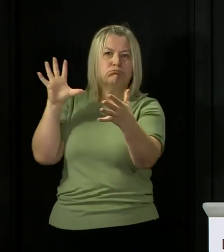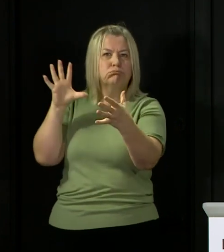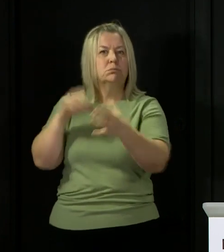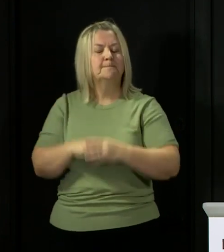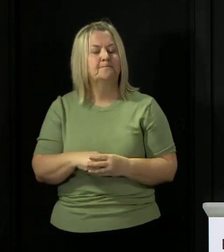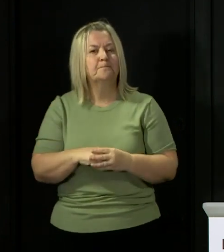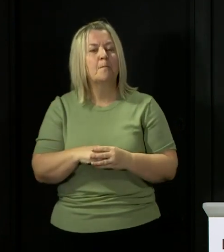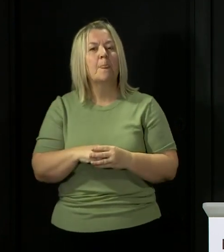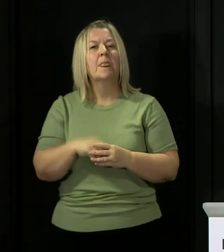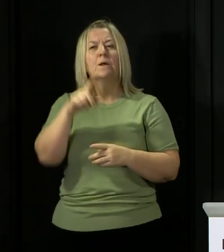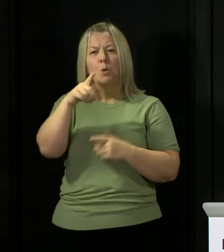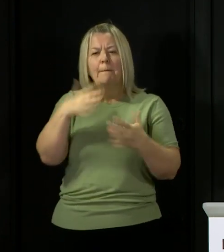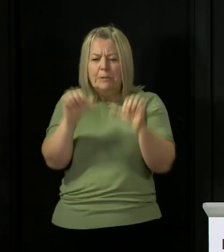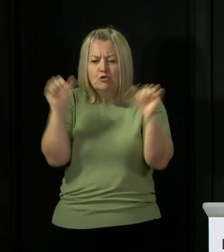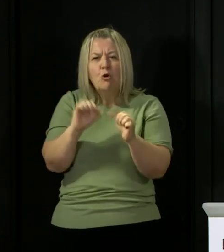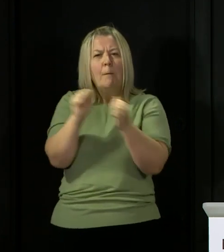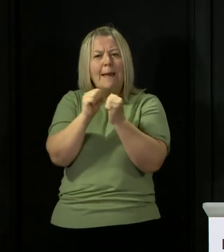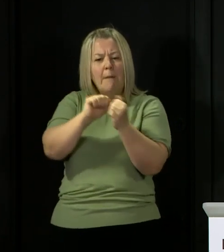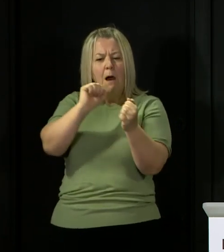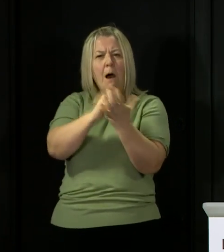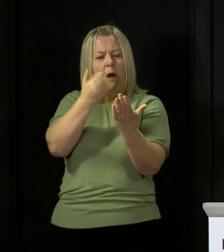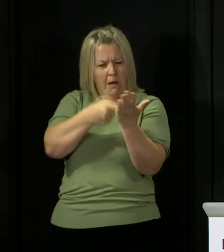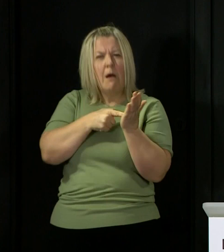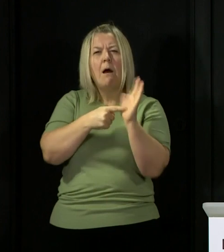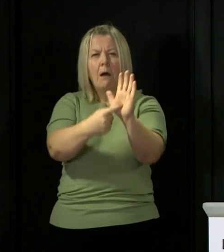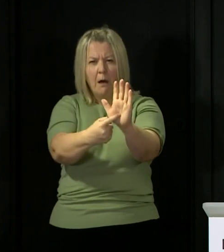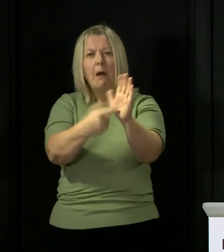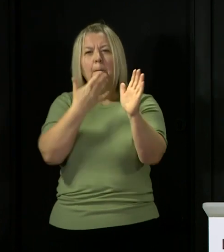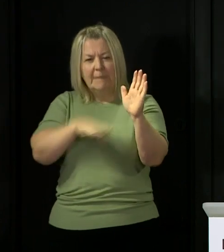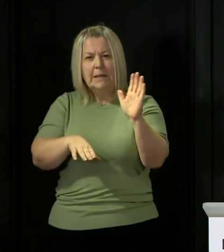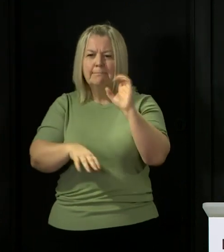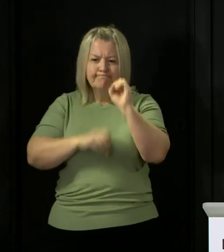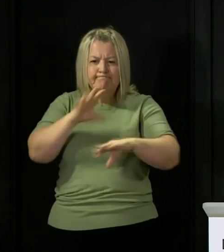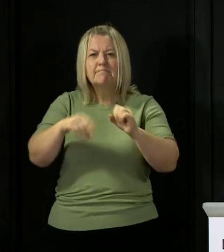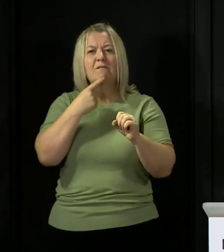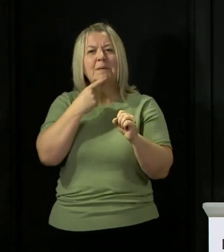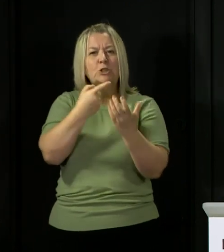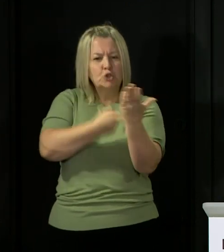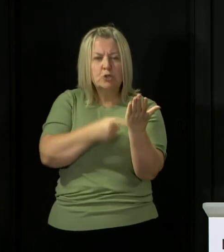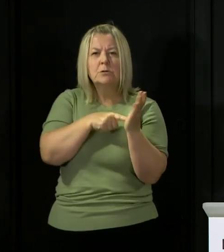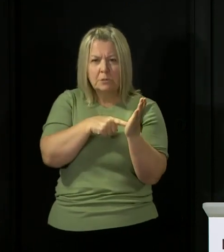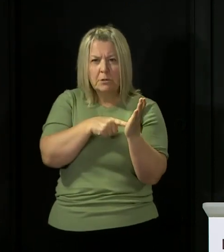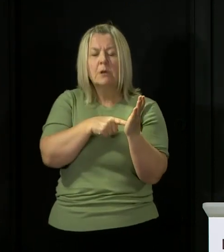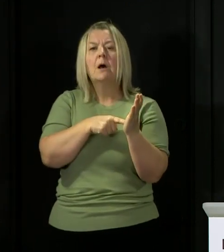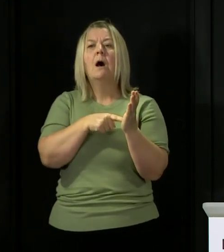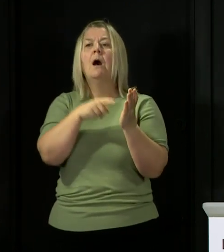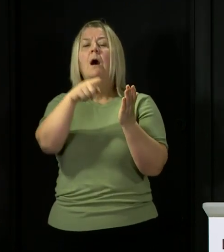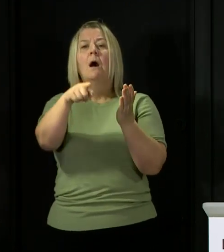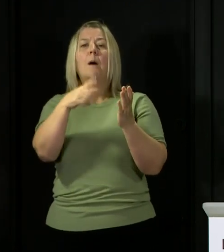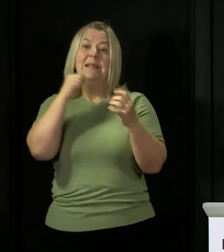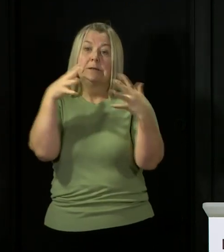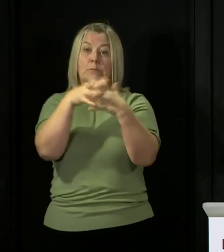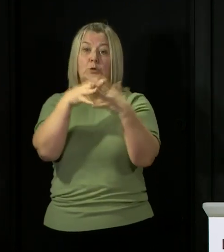we've just published a short paper outlining this approach in more detail and I encourage you if you are able to to read it at